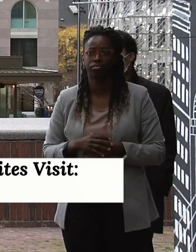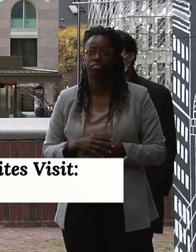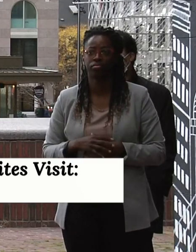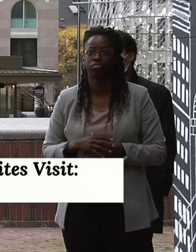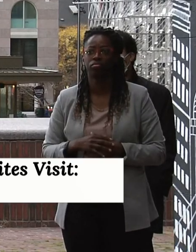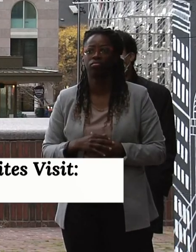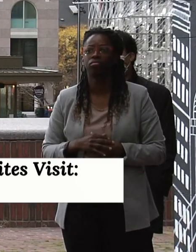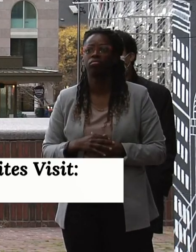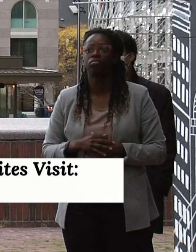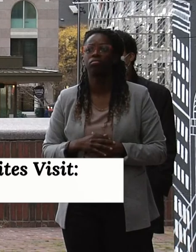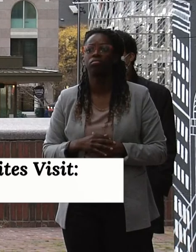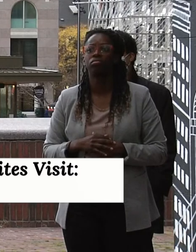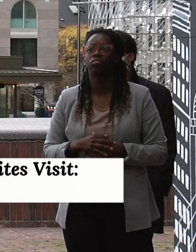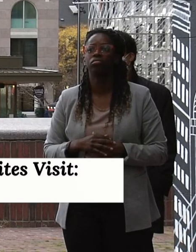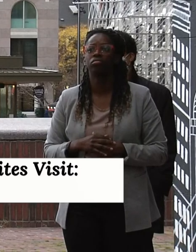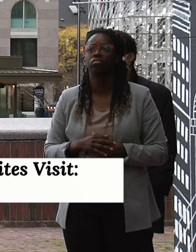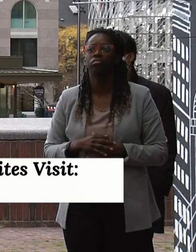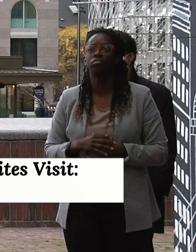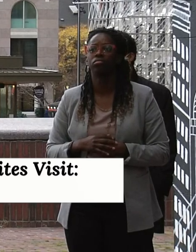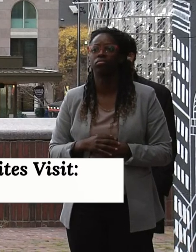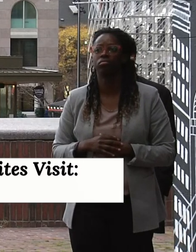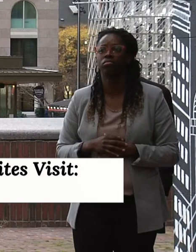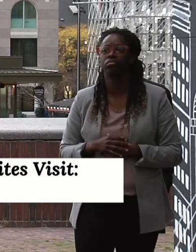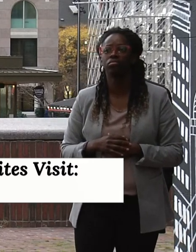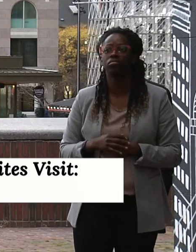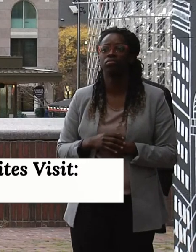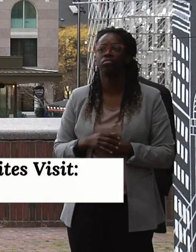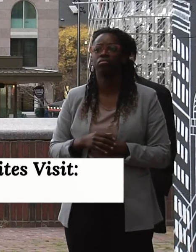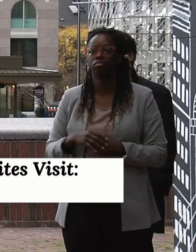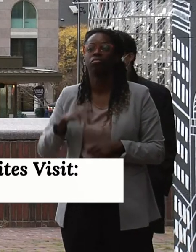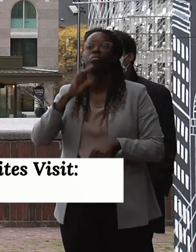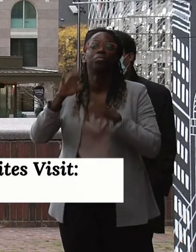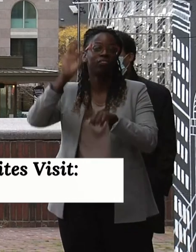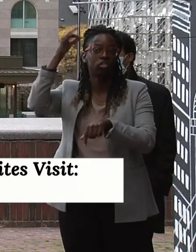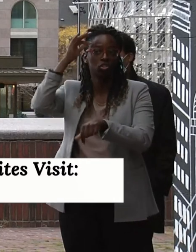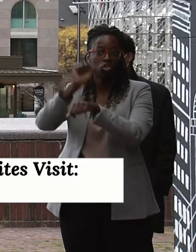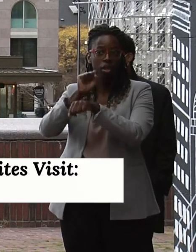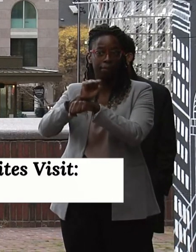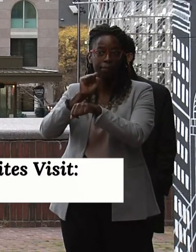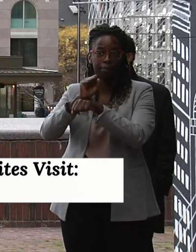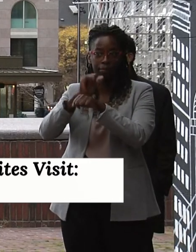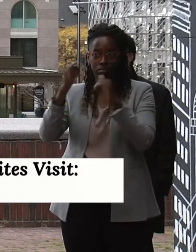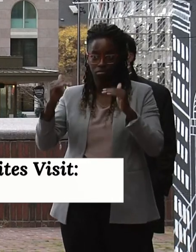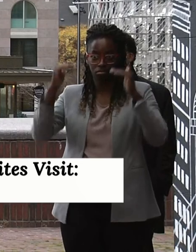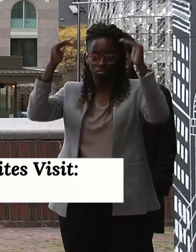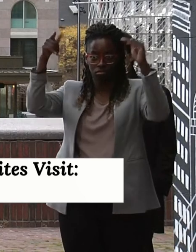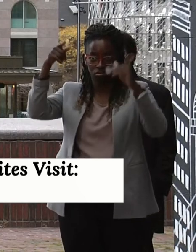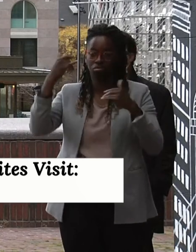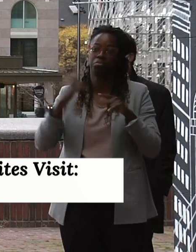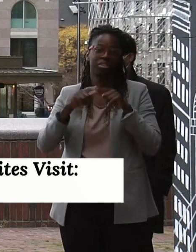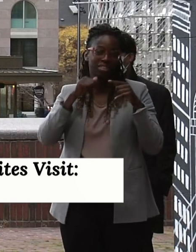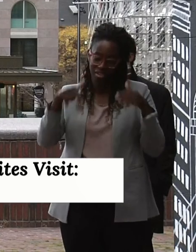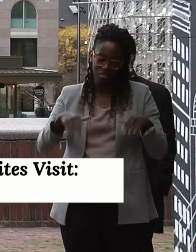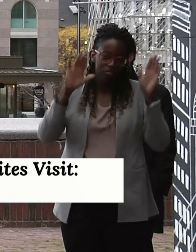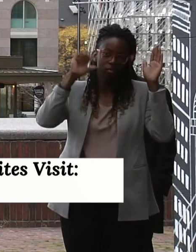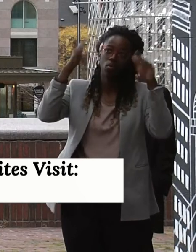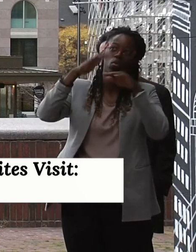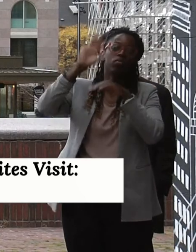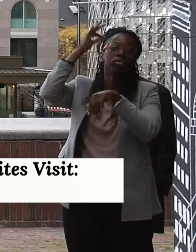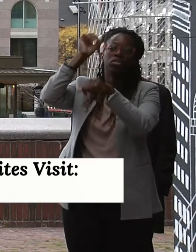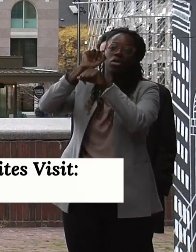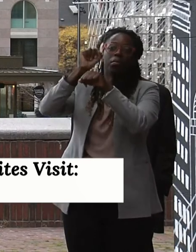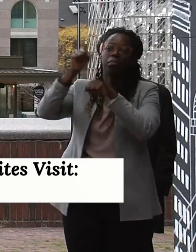to be mentioned. But you know, I love my job as mayor, and I'm looking forward to the next several years working with an